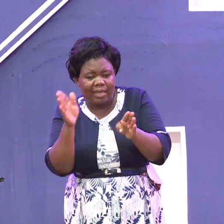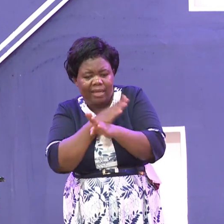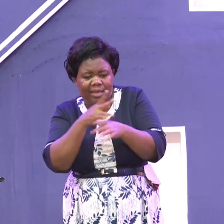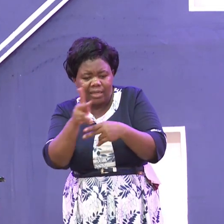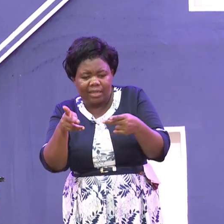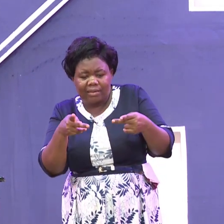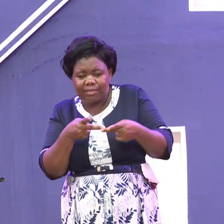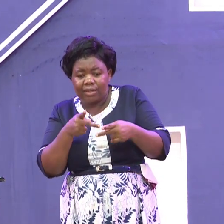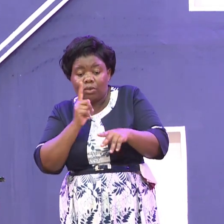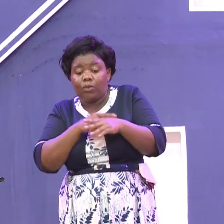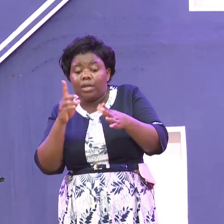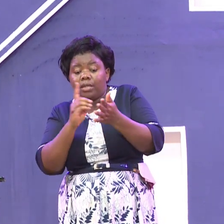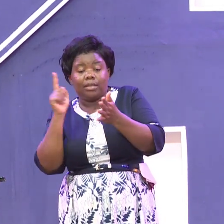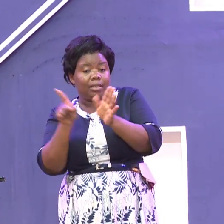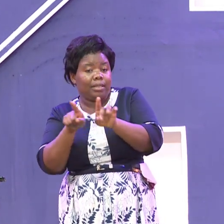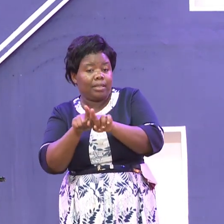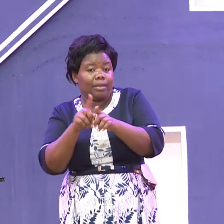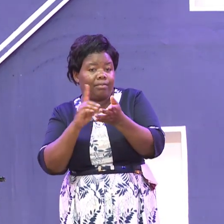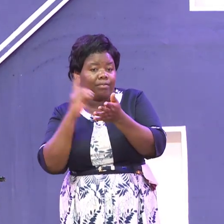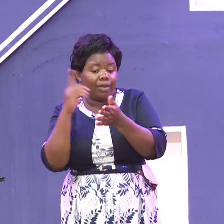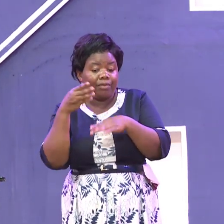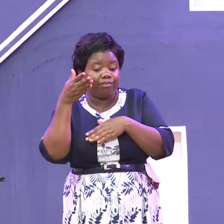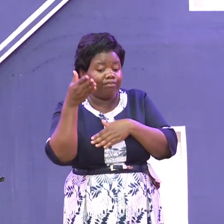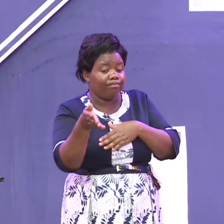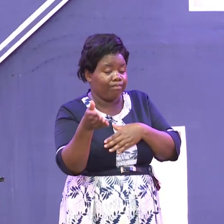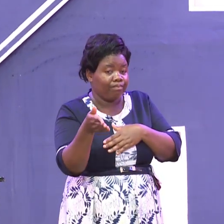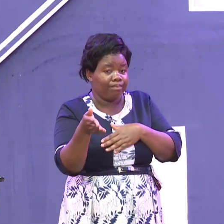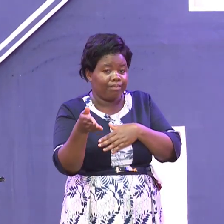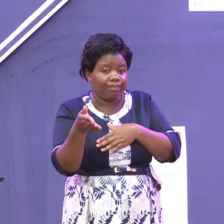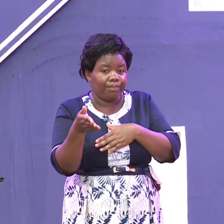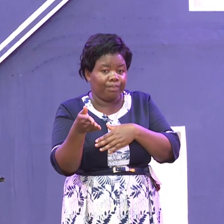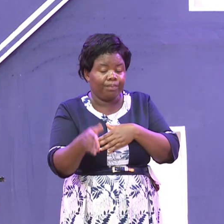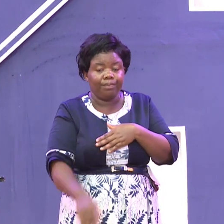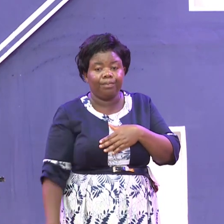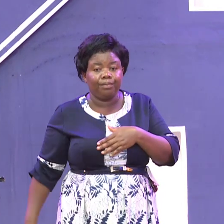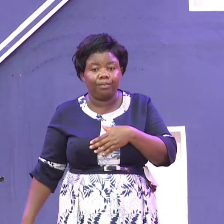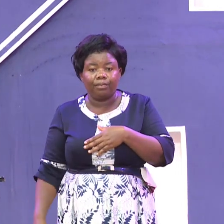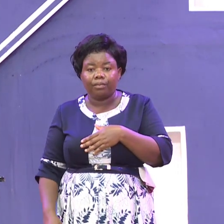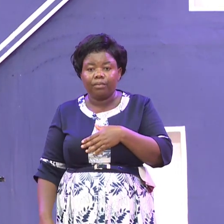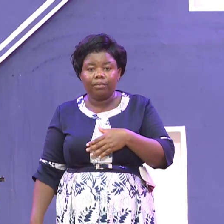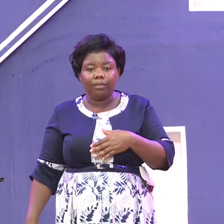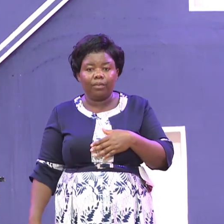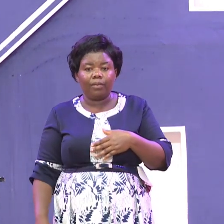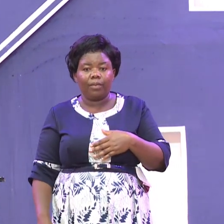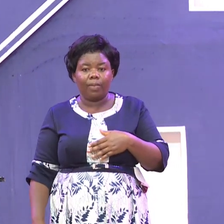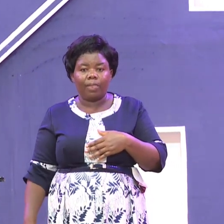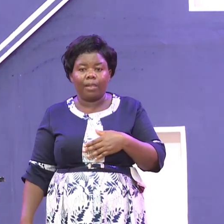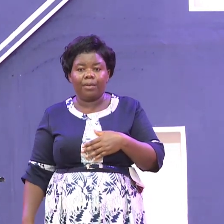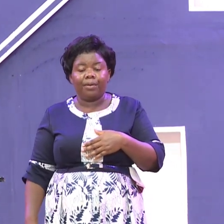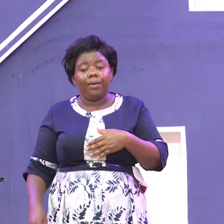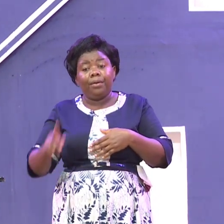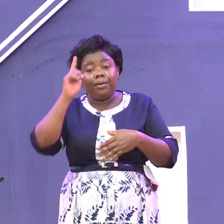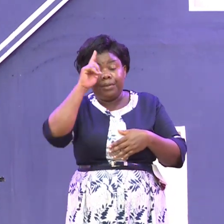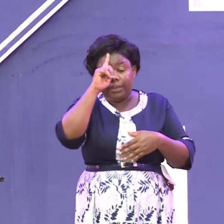buziba. One day, Saul entered into a cave where David was hidden. Saulo mu